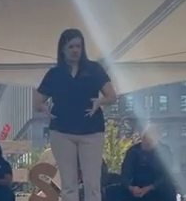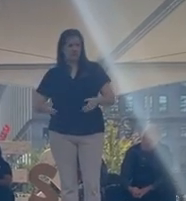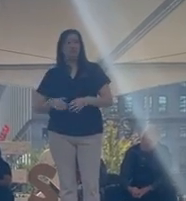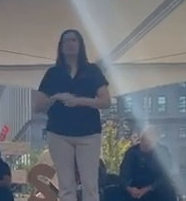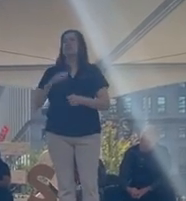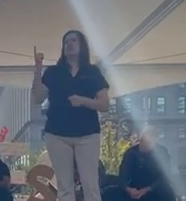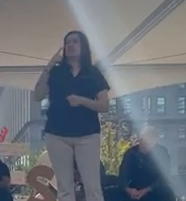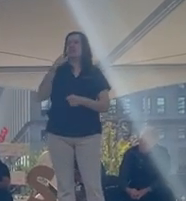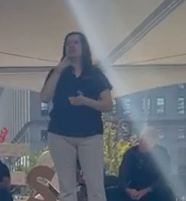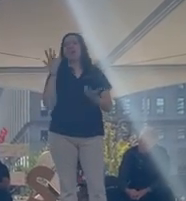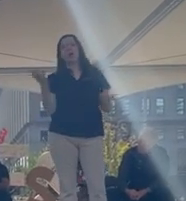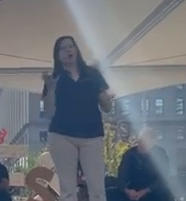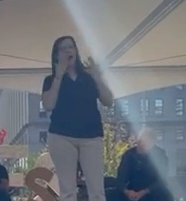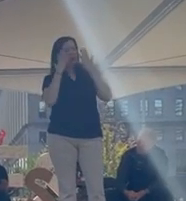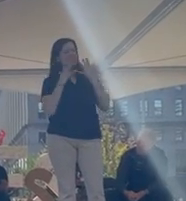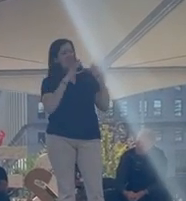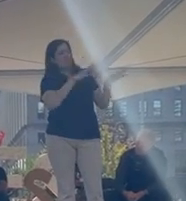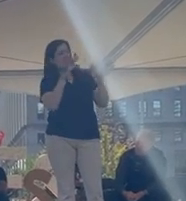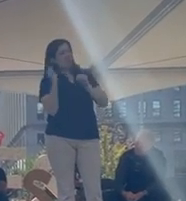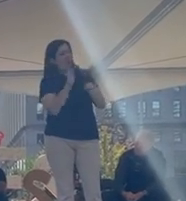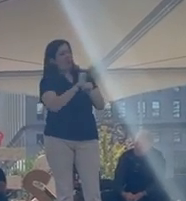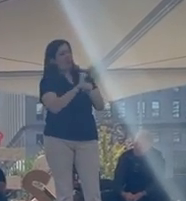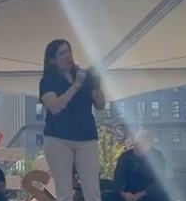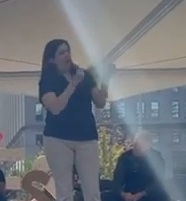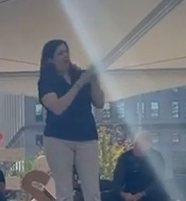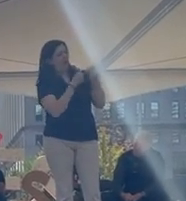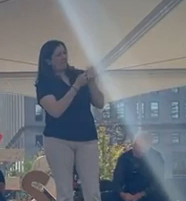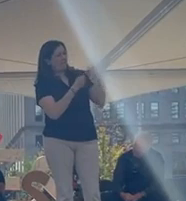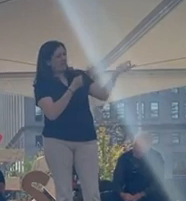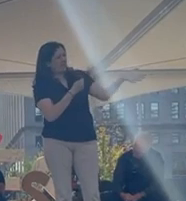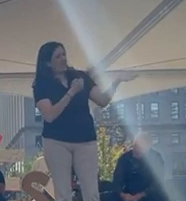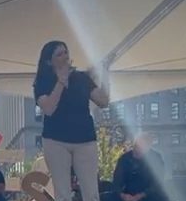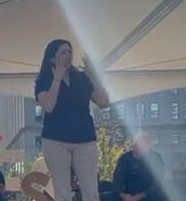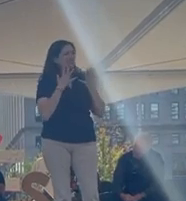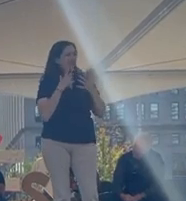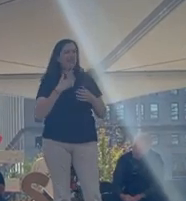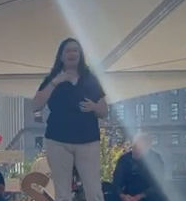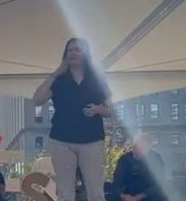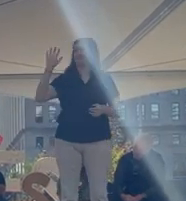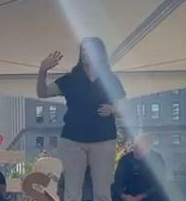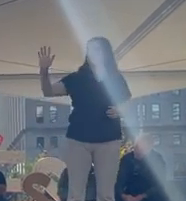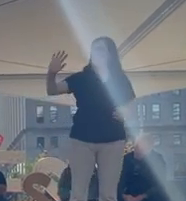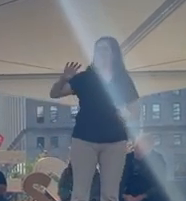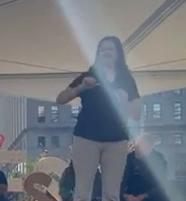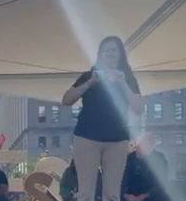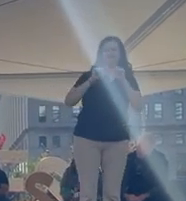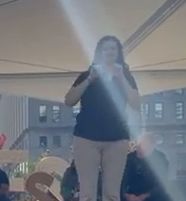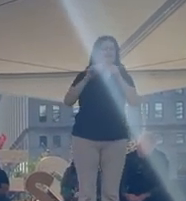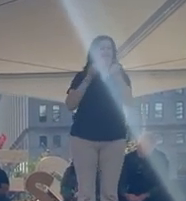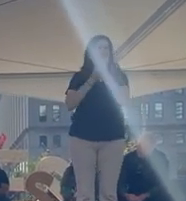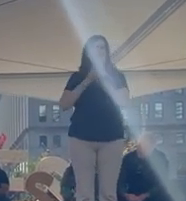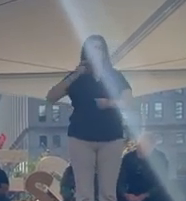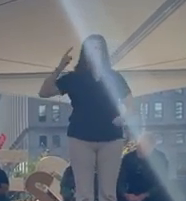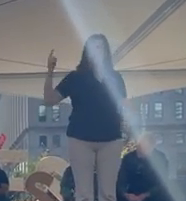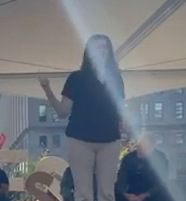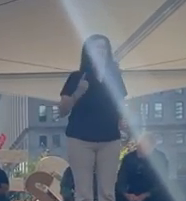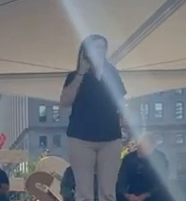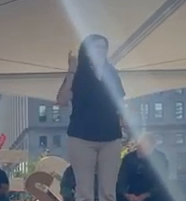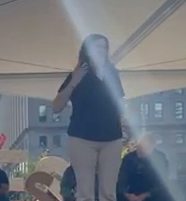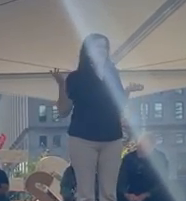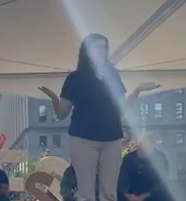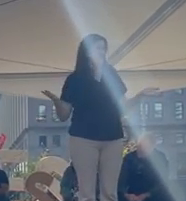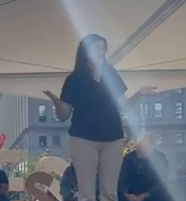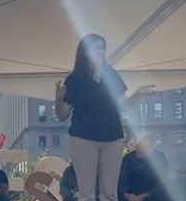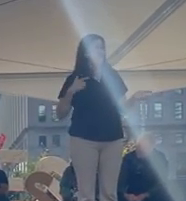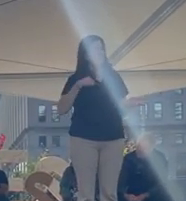a shame that you're leaving your work as an advocate." And I replied, "I never stopped being an advocate. In fact,